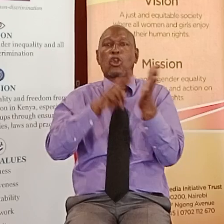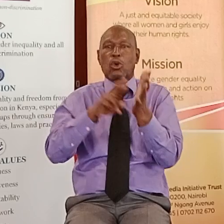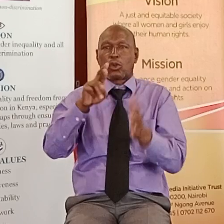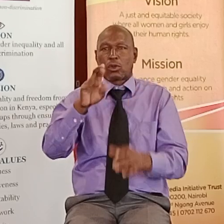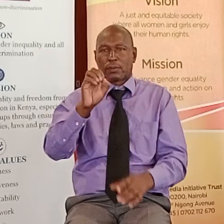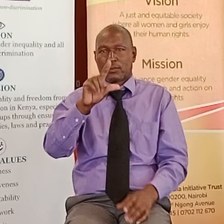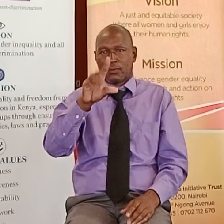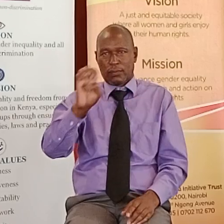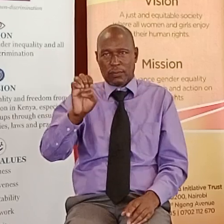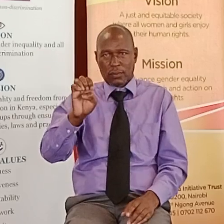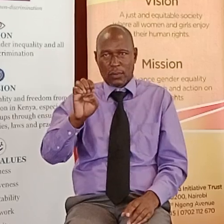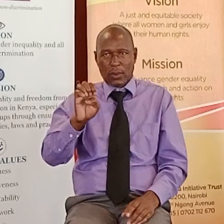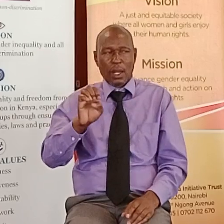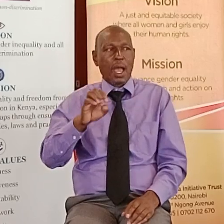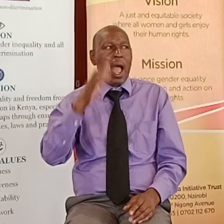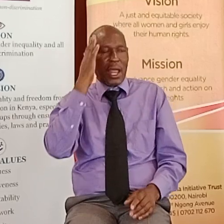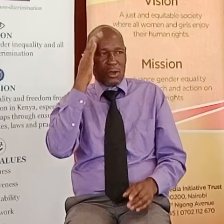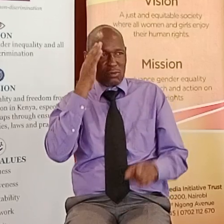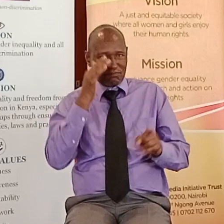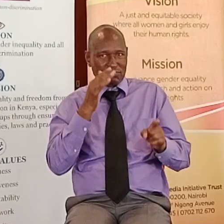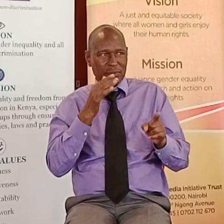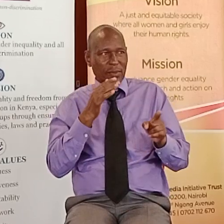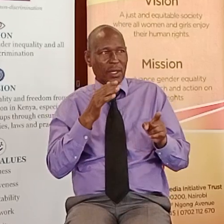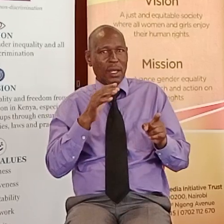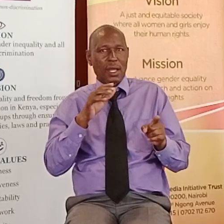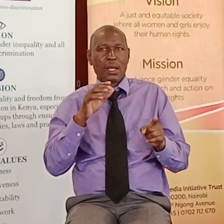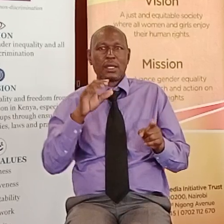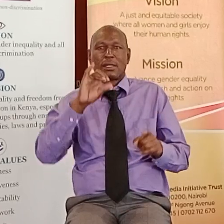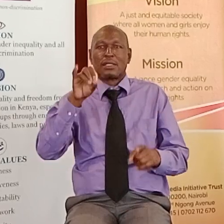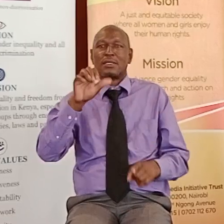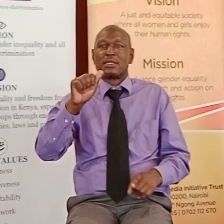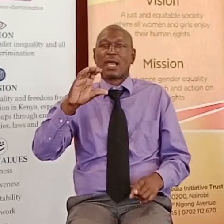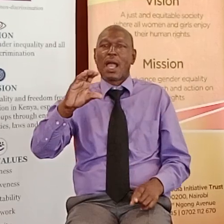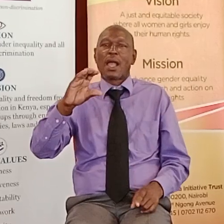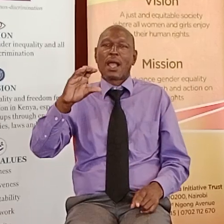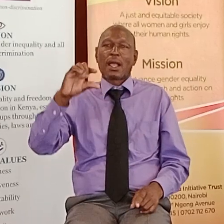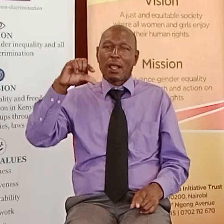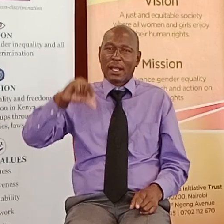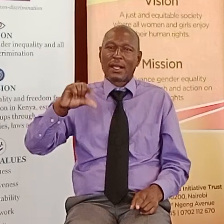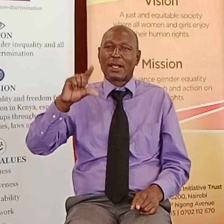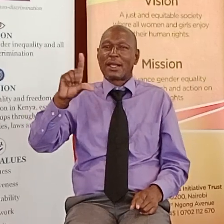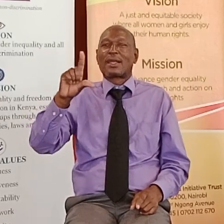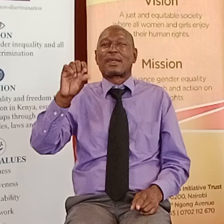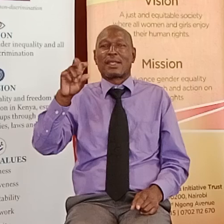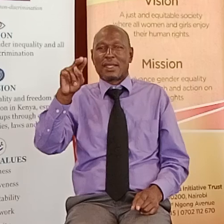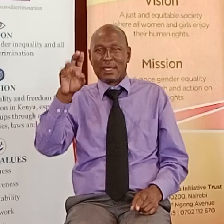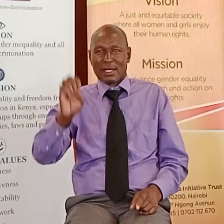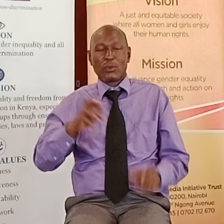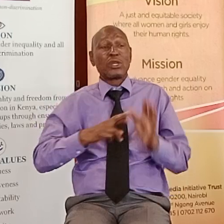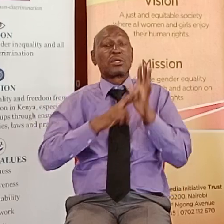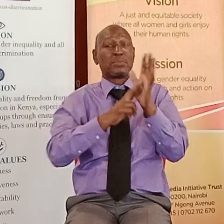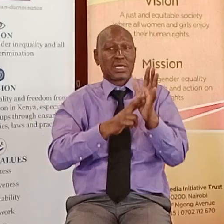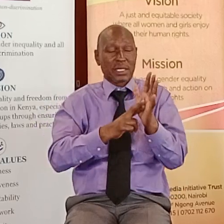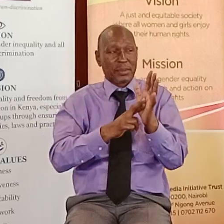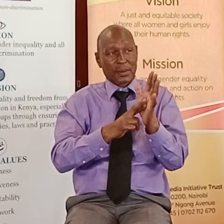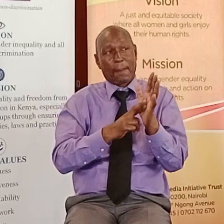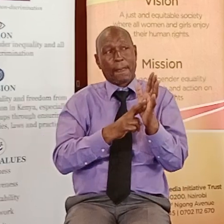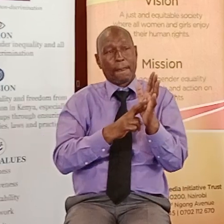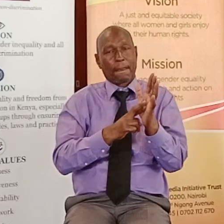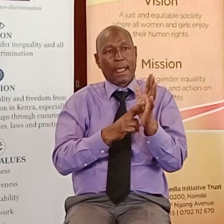will be representing the PS and on this conversation, probably will speak more